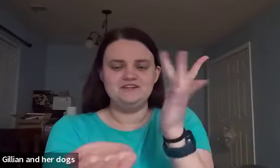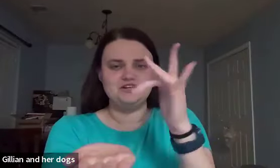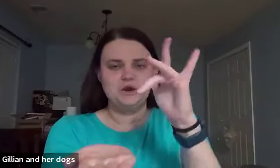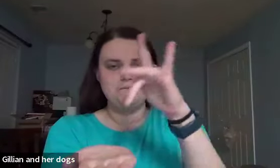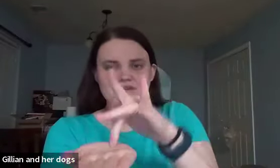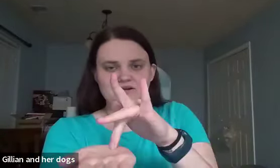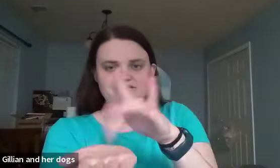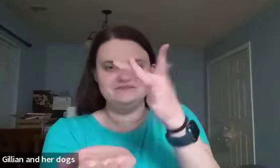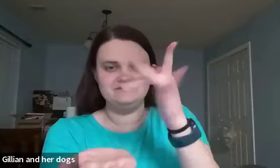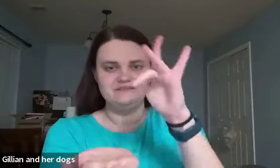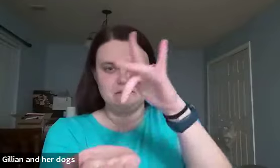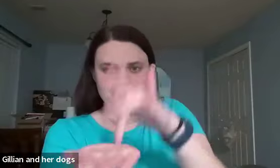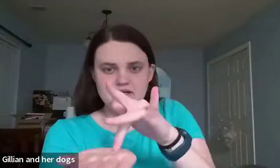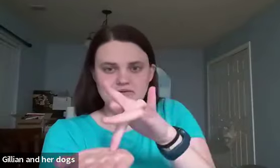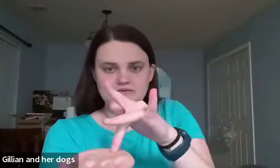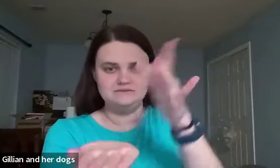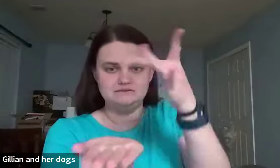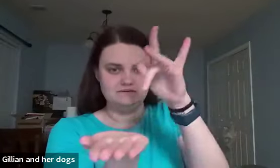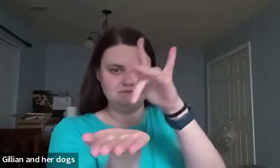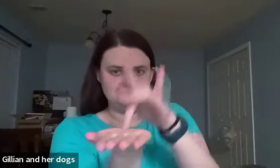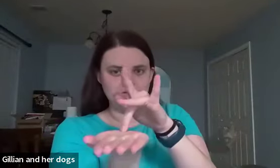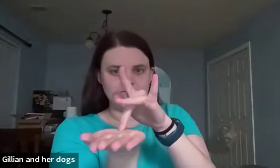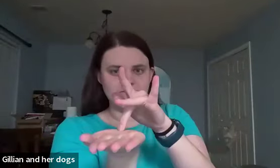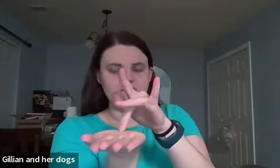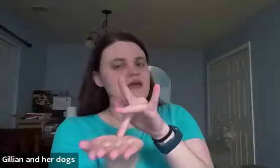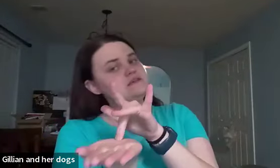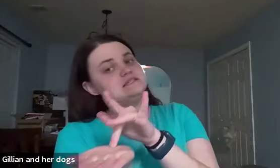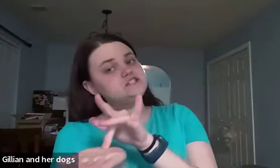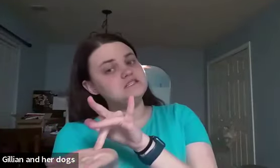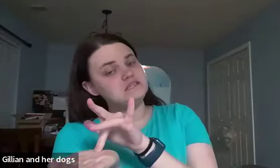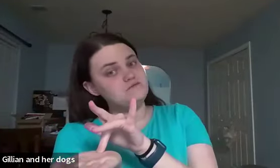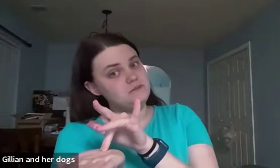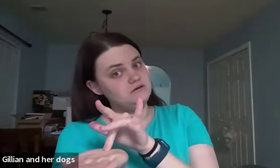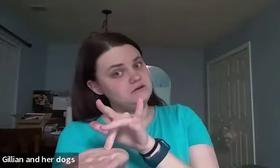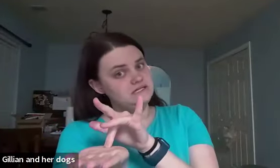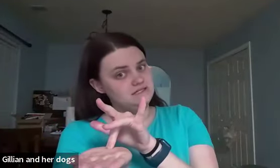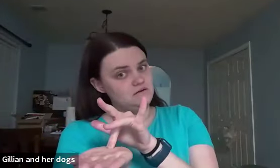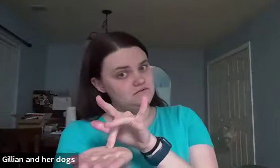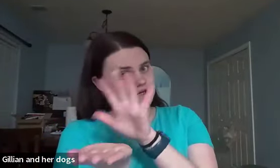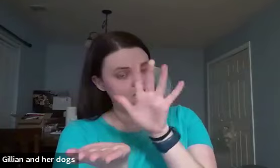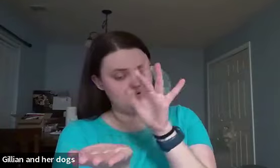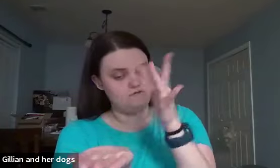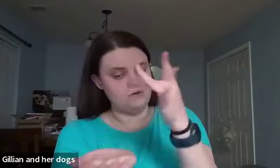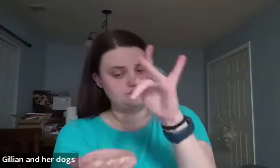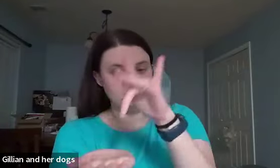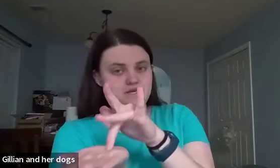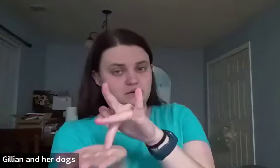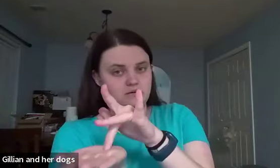you're gonna go middle, middle, middle. And this is just the sign for middle in itself, like overall. So